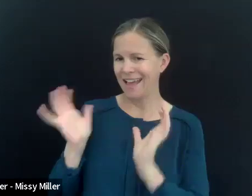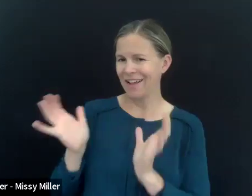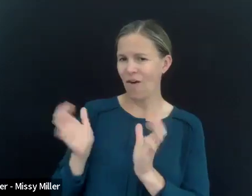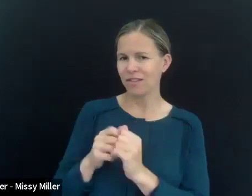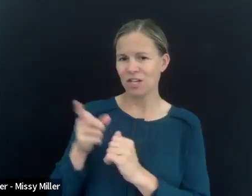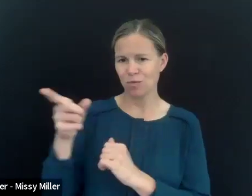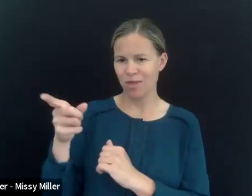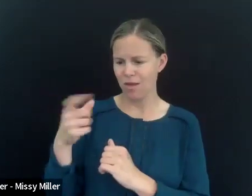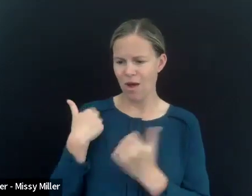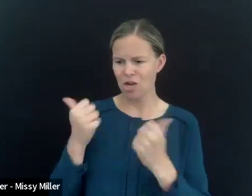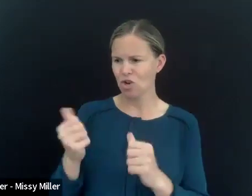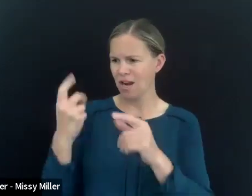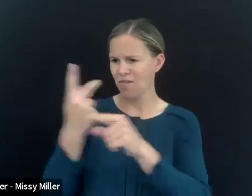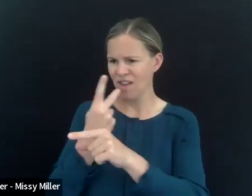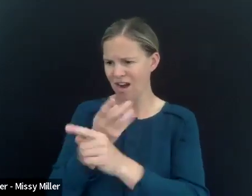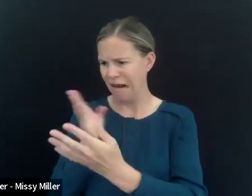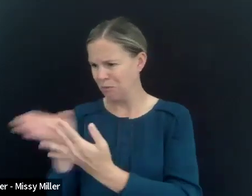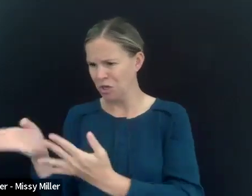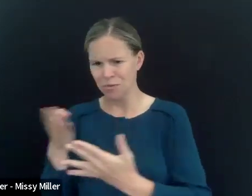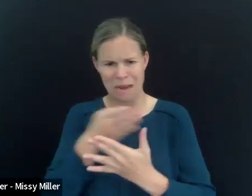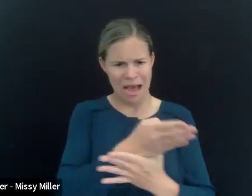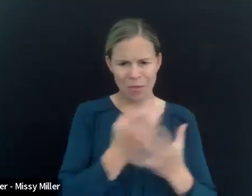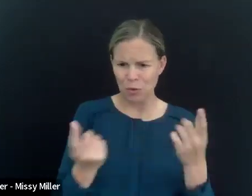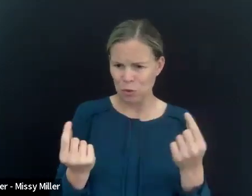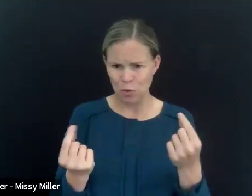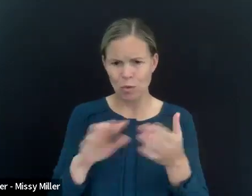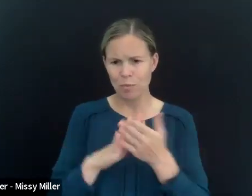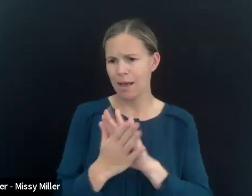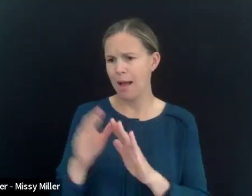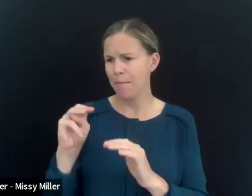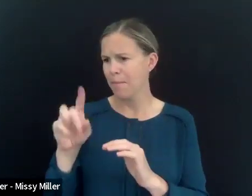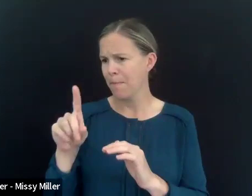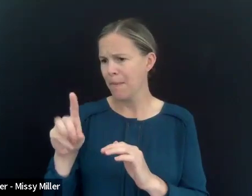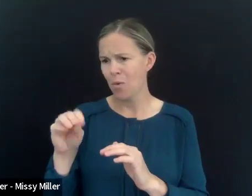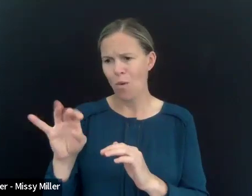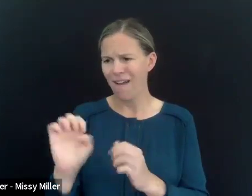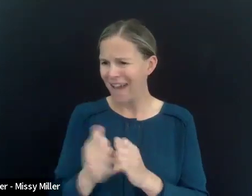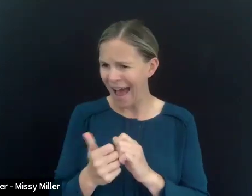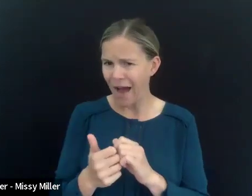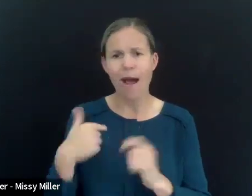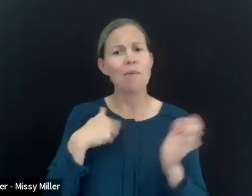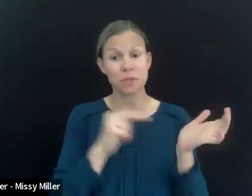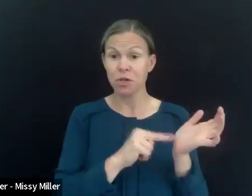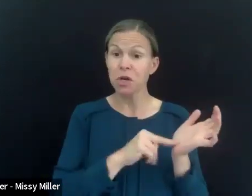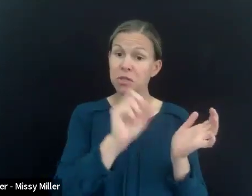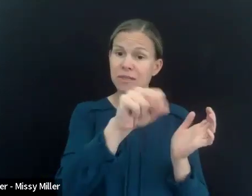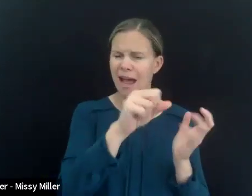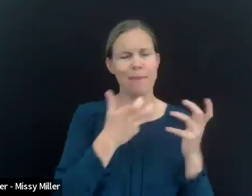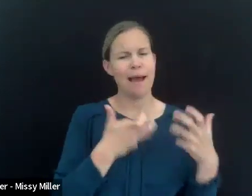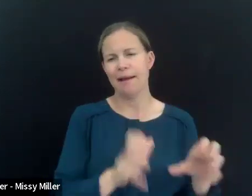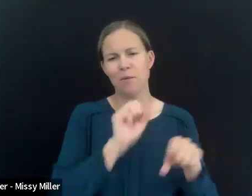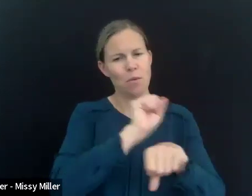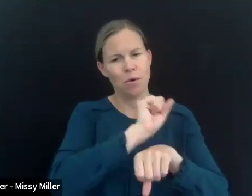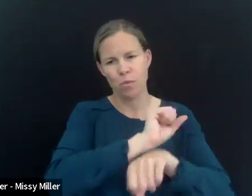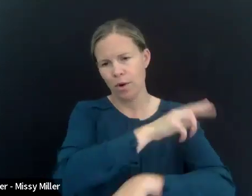about which path to midwifery I wanted to take. And although I was a nurse, I had no interest in working in a hospital. And I remember